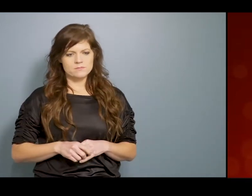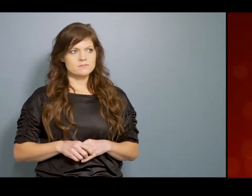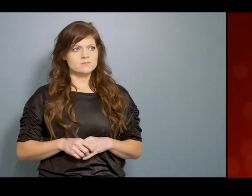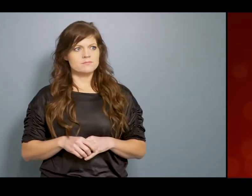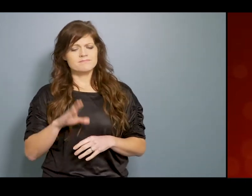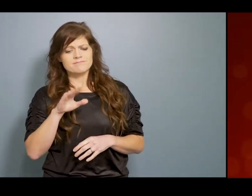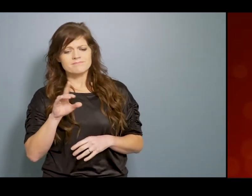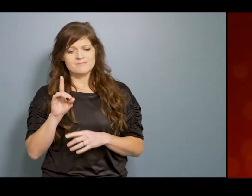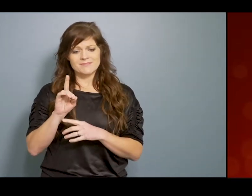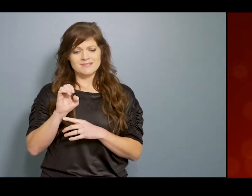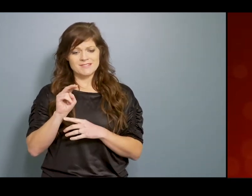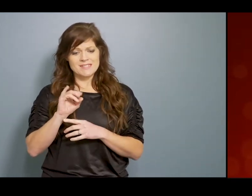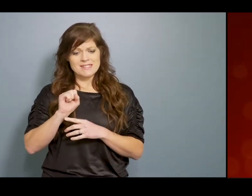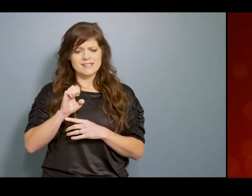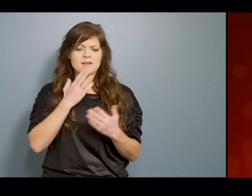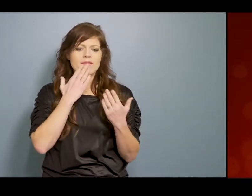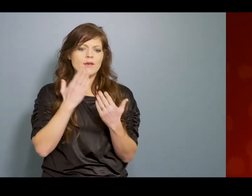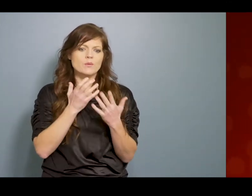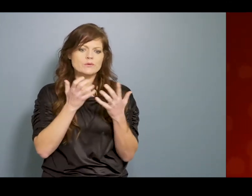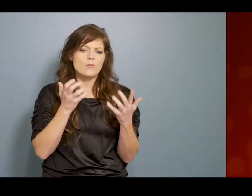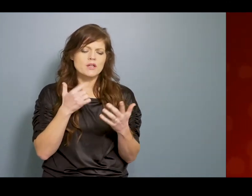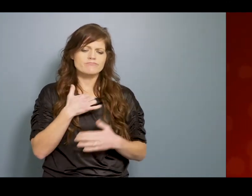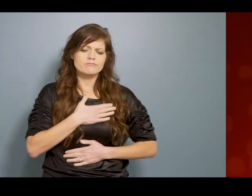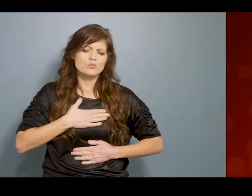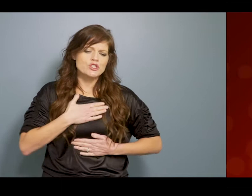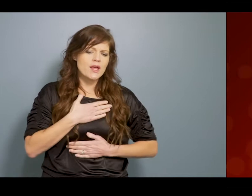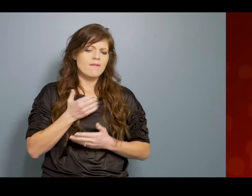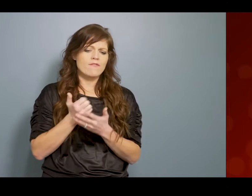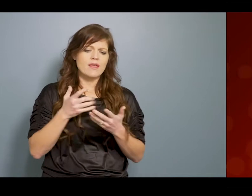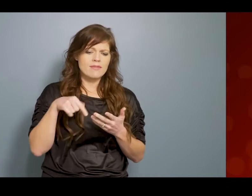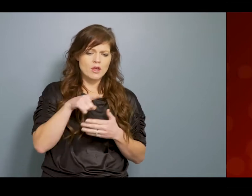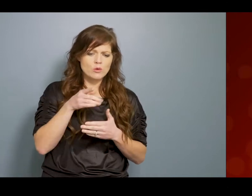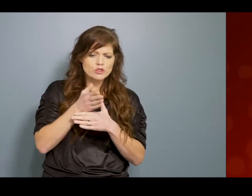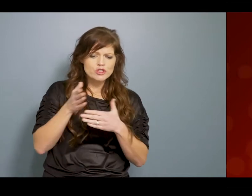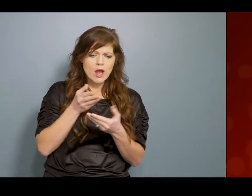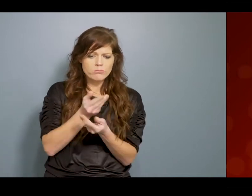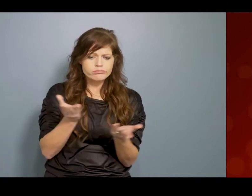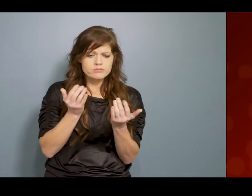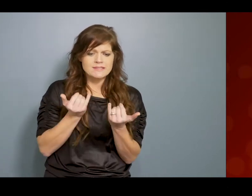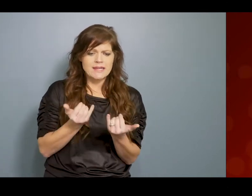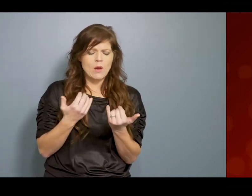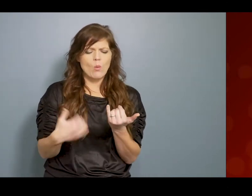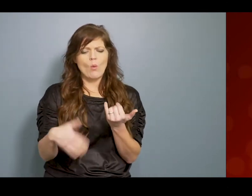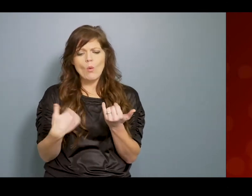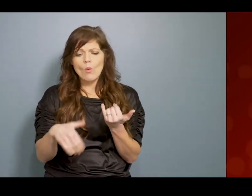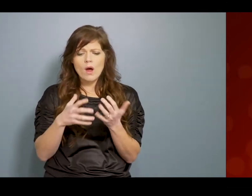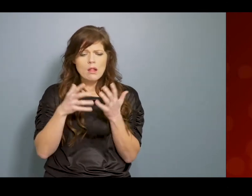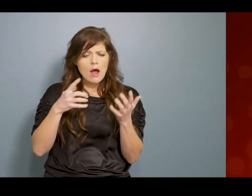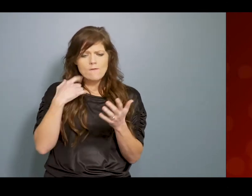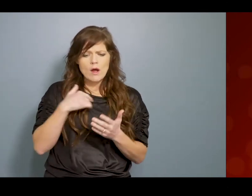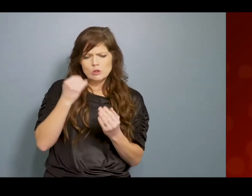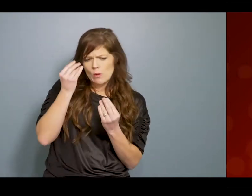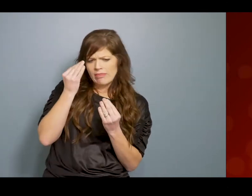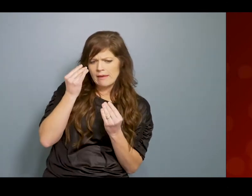Denise, thank you very much. I appreciate all you have put before us today. Lots to consume there. And I would